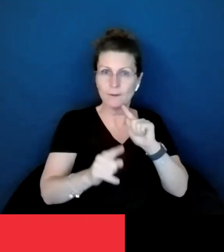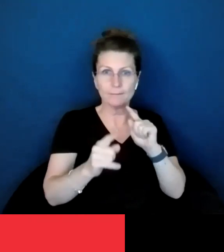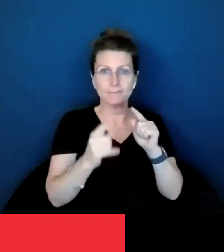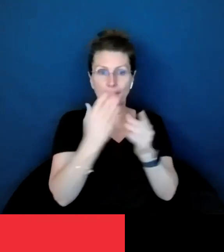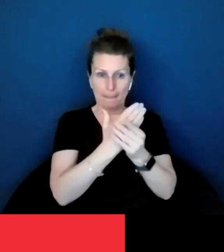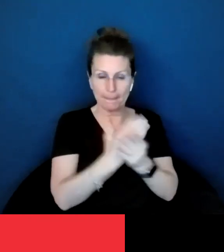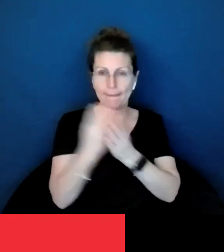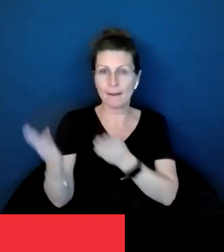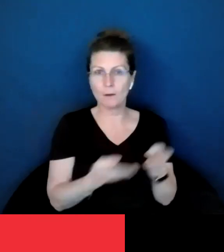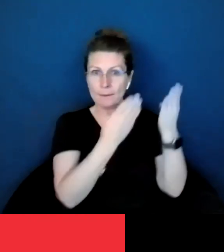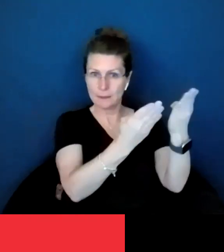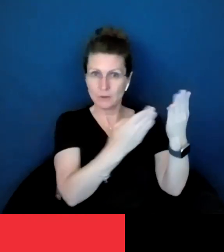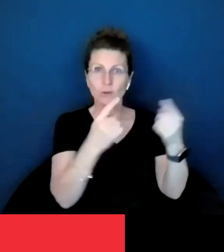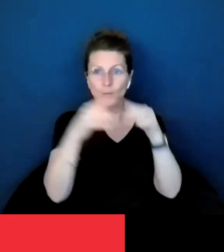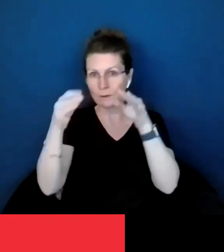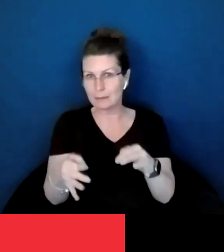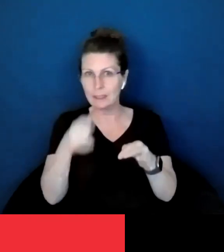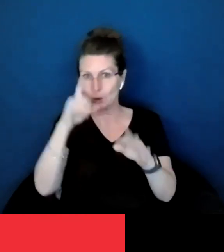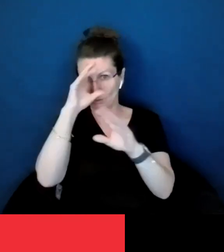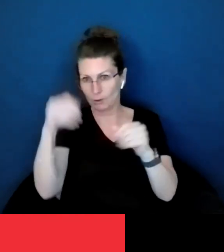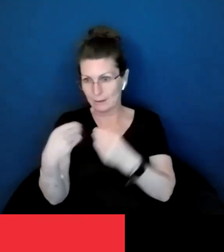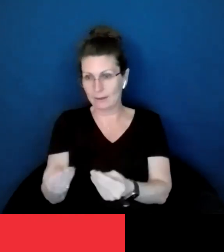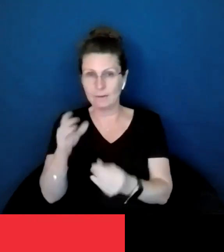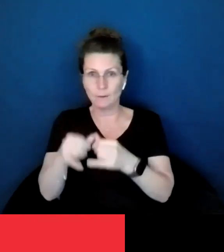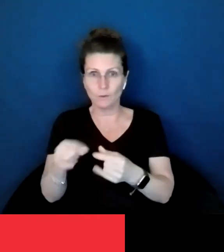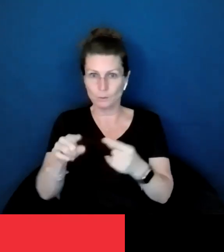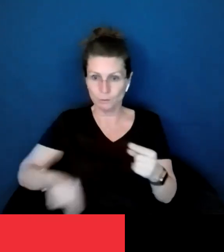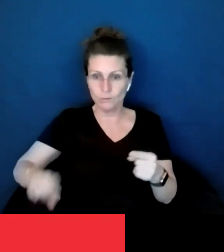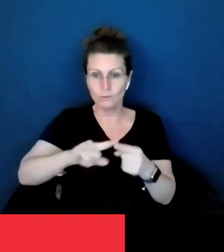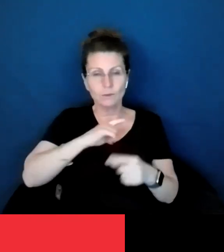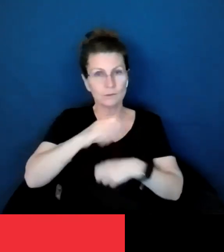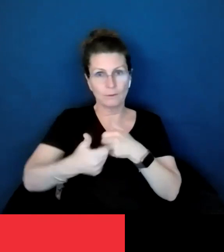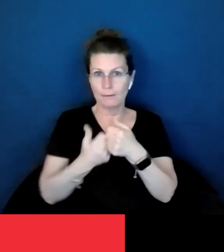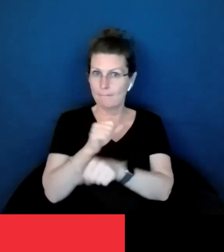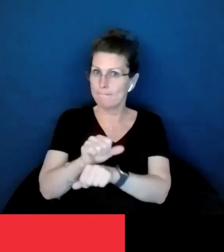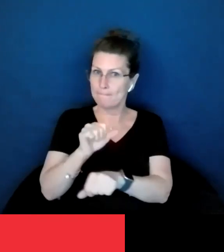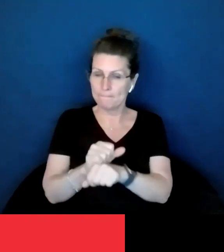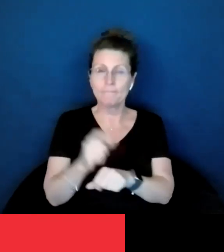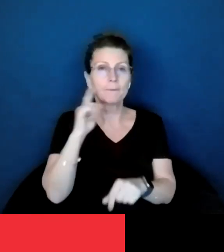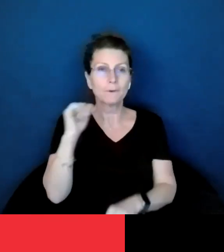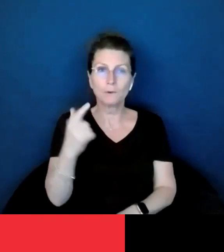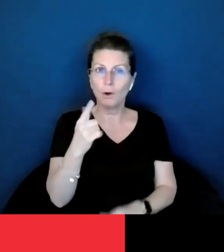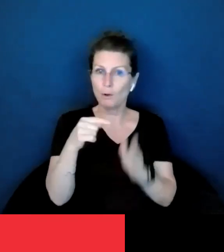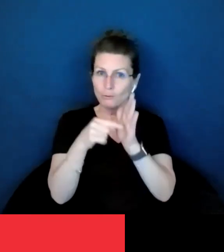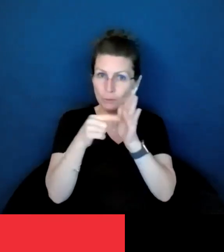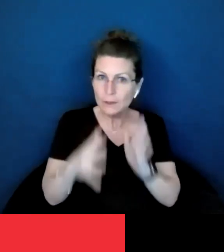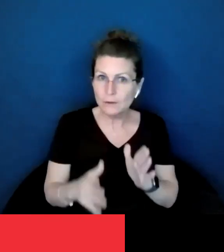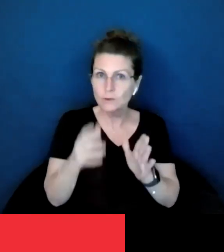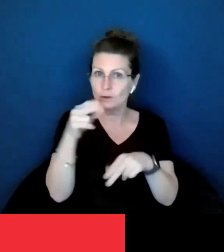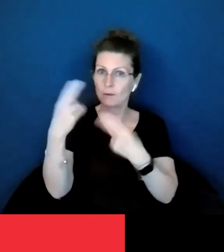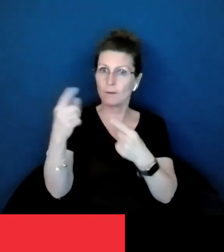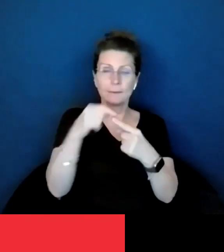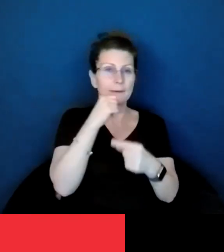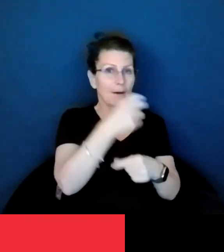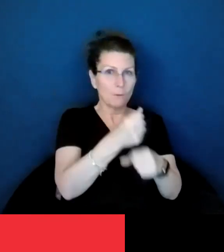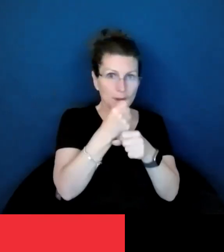upon the recommendations for the President's Research Awards. It's a very challenging job, and for those researchers who were nominated but did not win, I